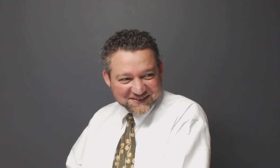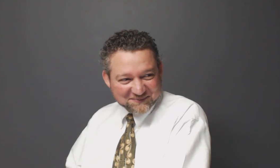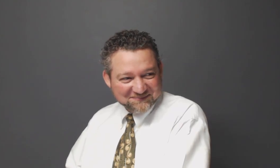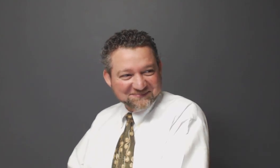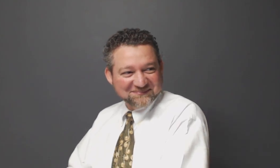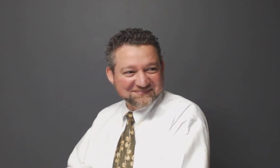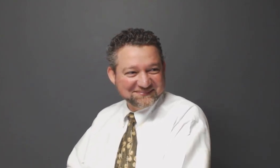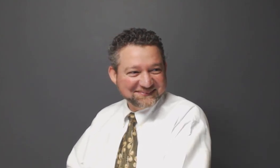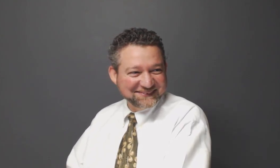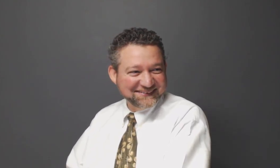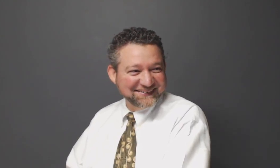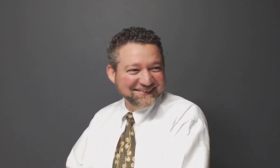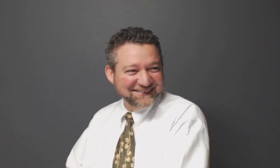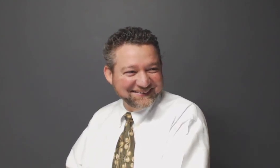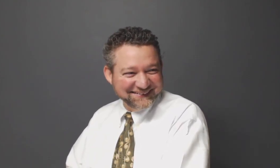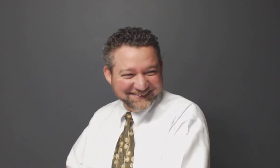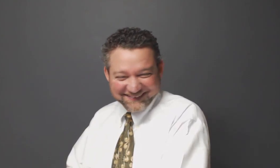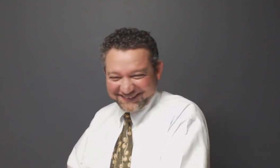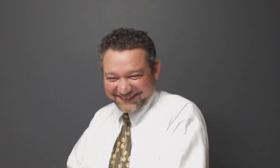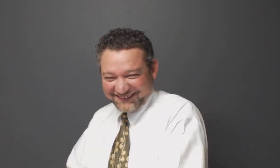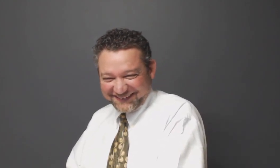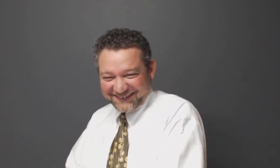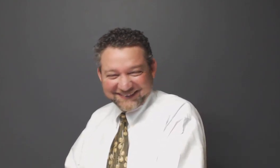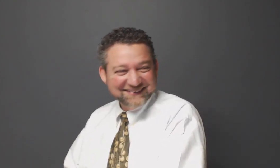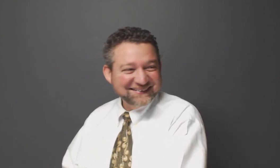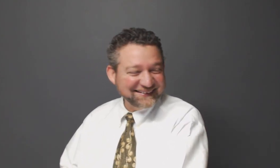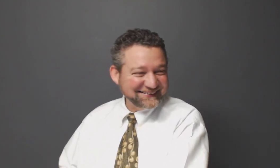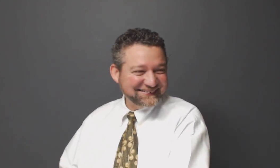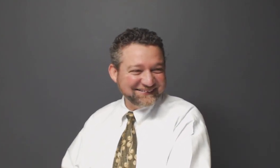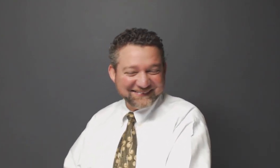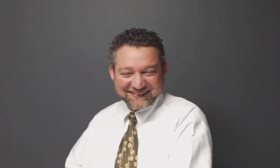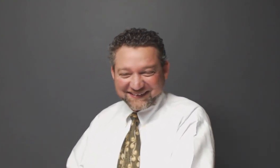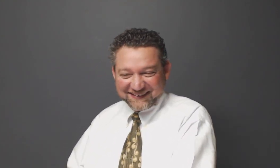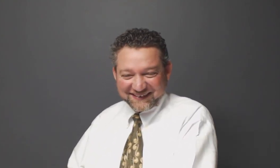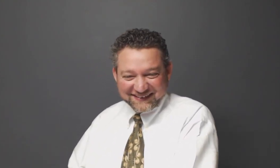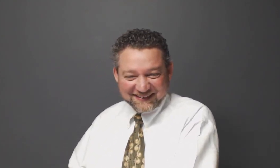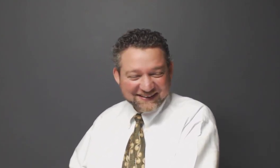something? I seen something really cool. Yeah, good.